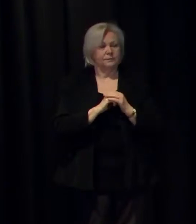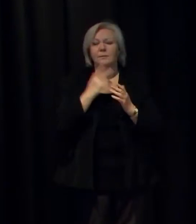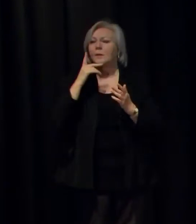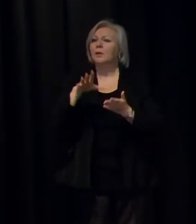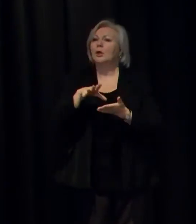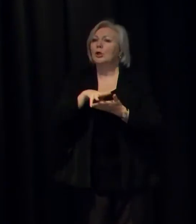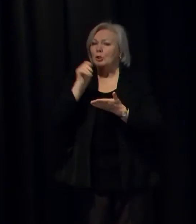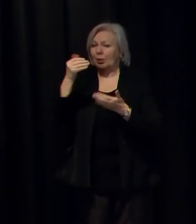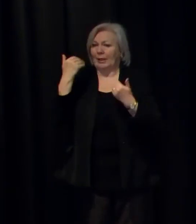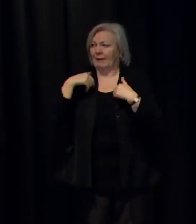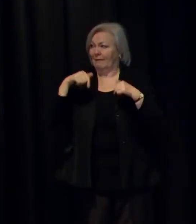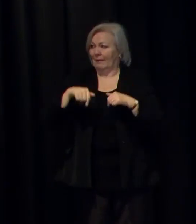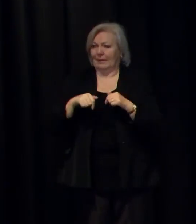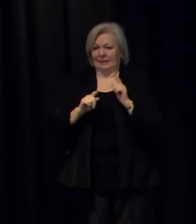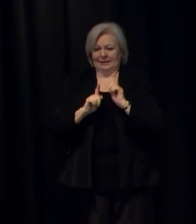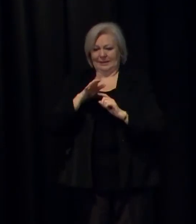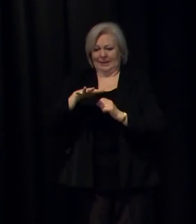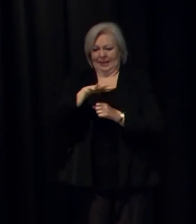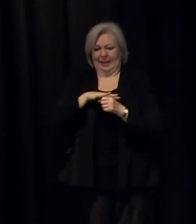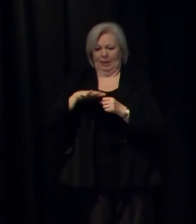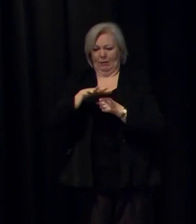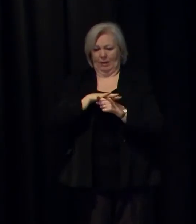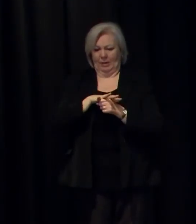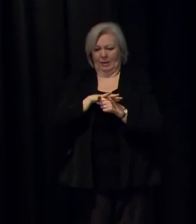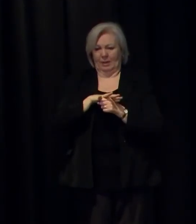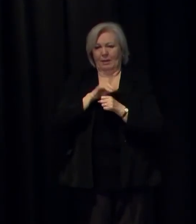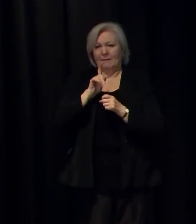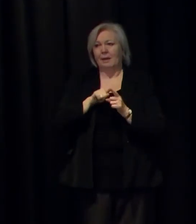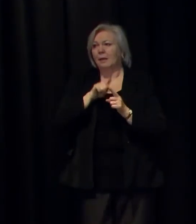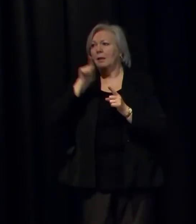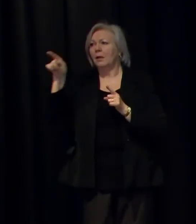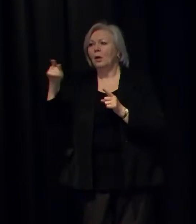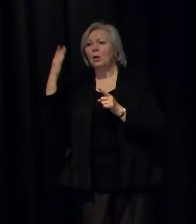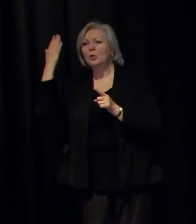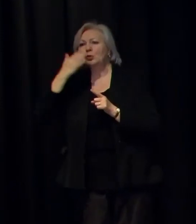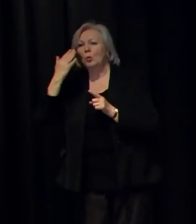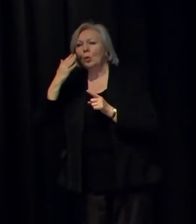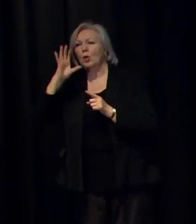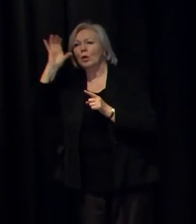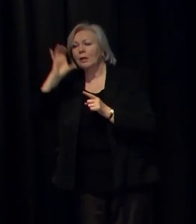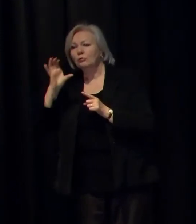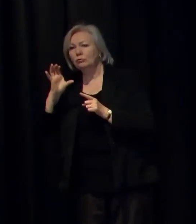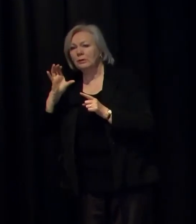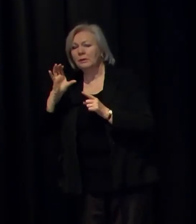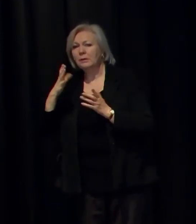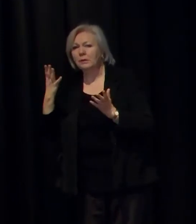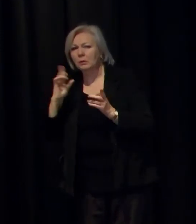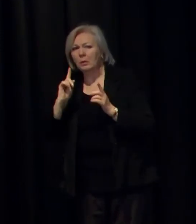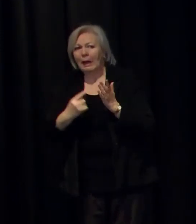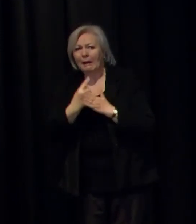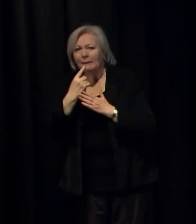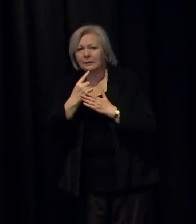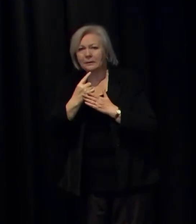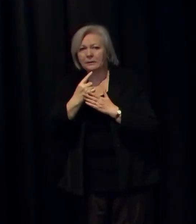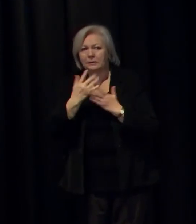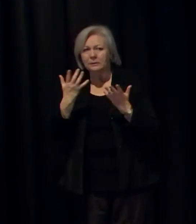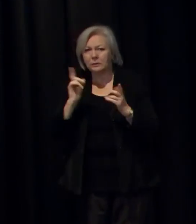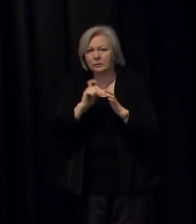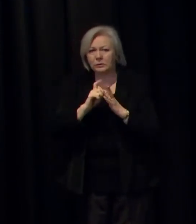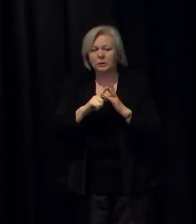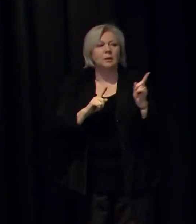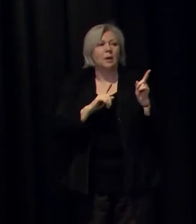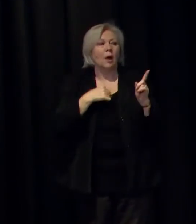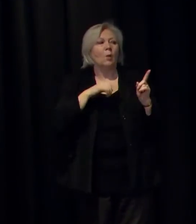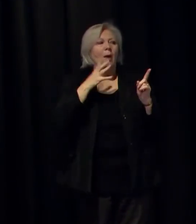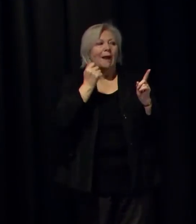in metropolitan Melbourne Yes. but goes to school in regional Victoria, vice versa, We will have some specific advice for those students, and we're happy to confirm